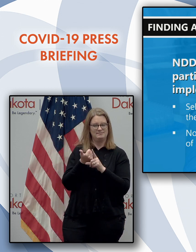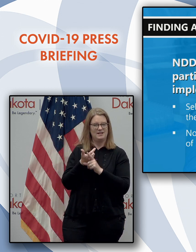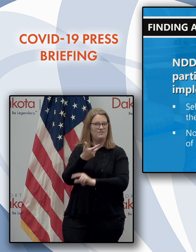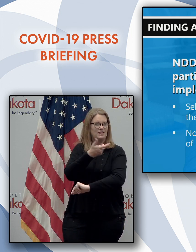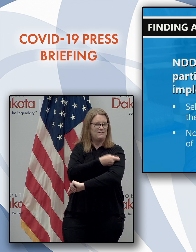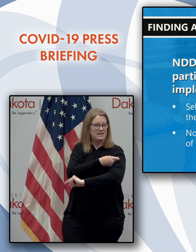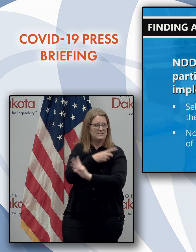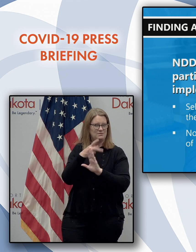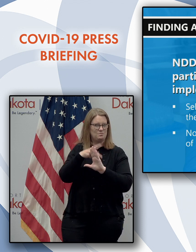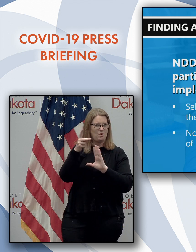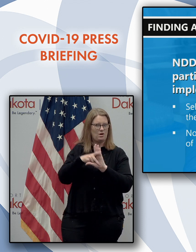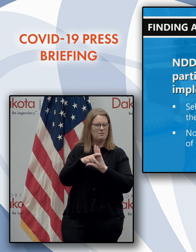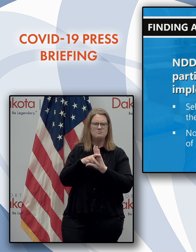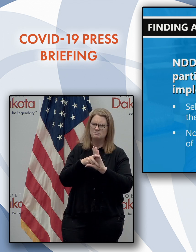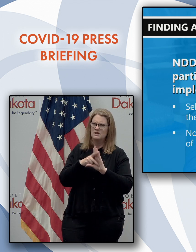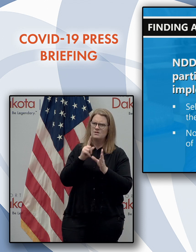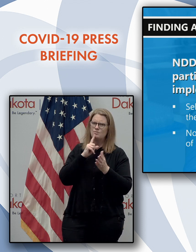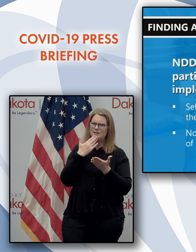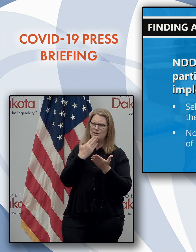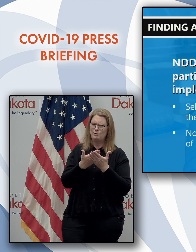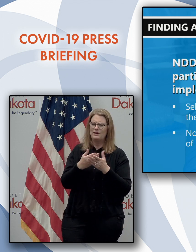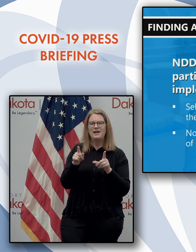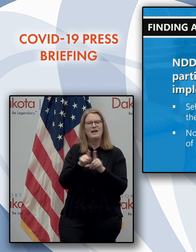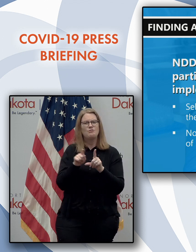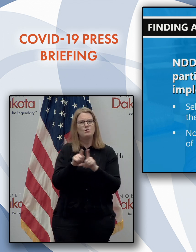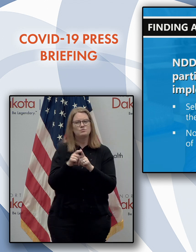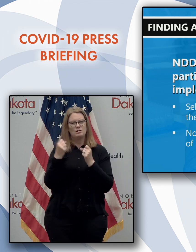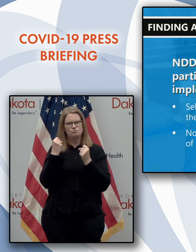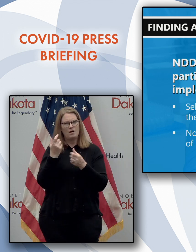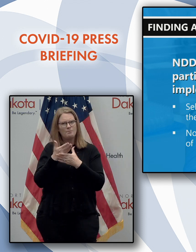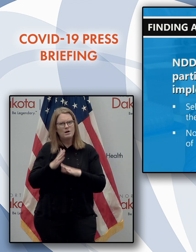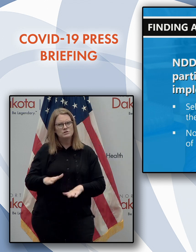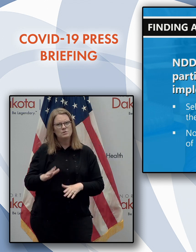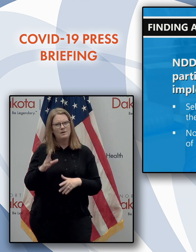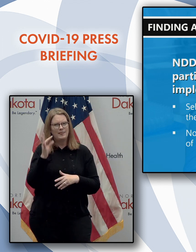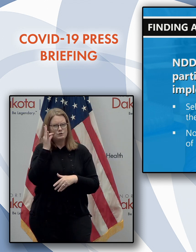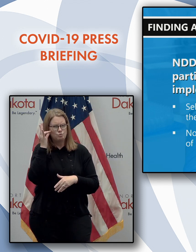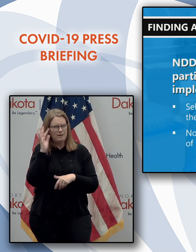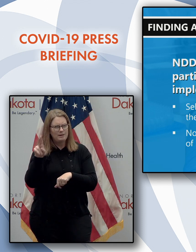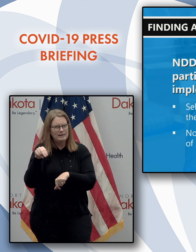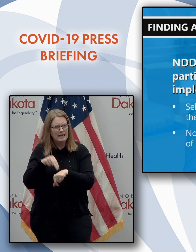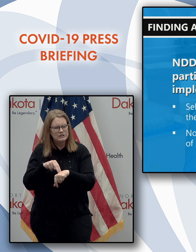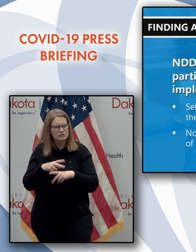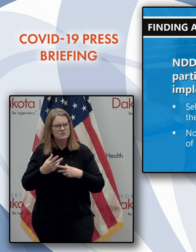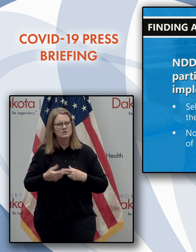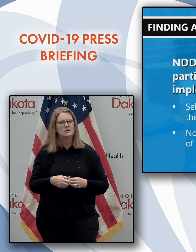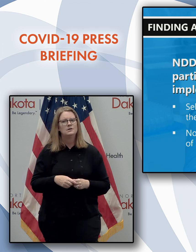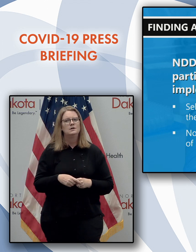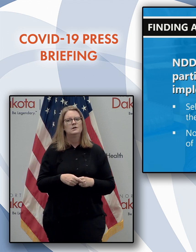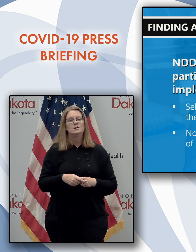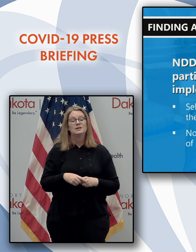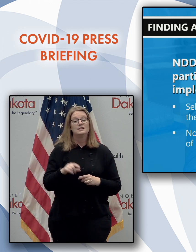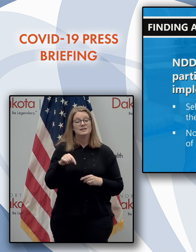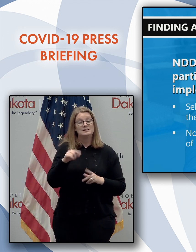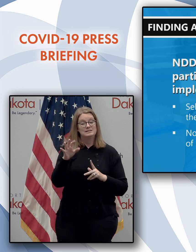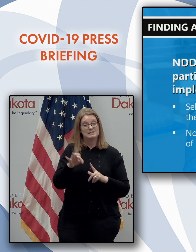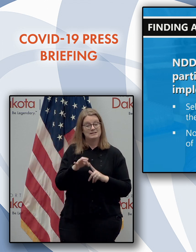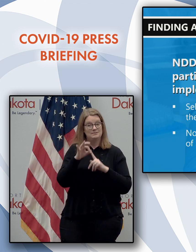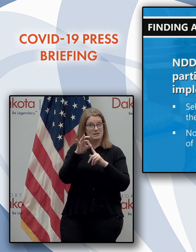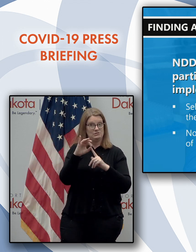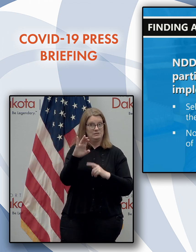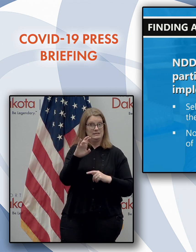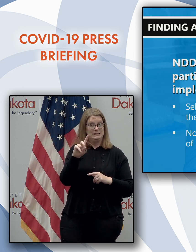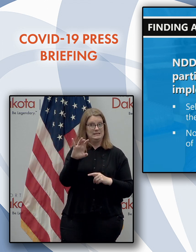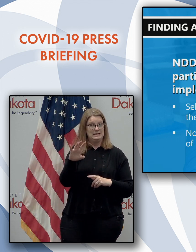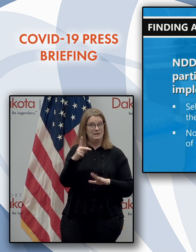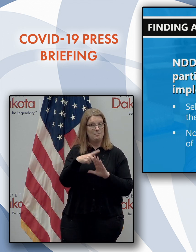strong partnership with all of our tribal nations. Meetings as part of this special CDC